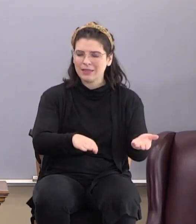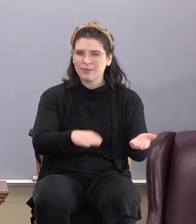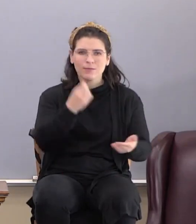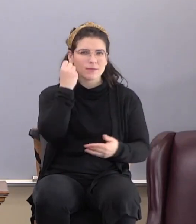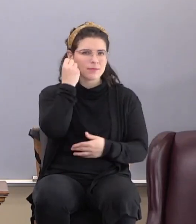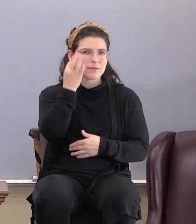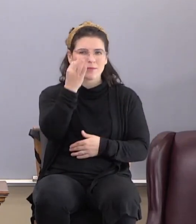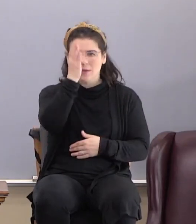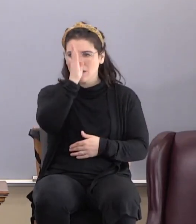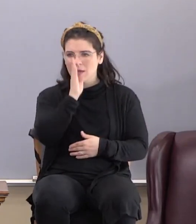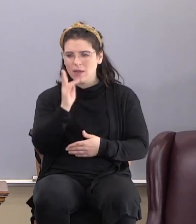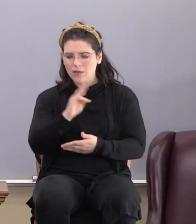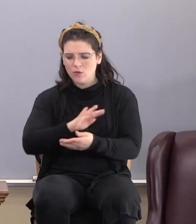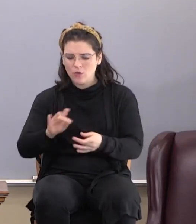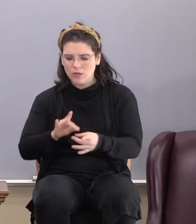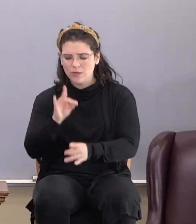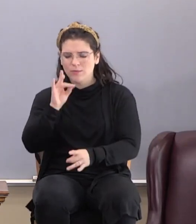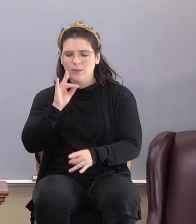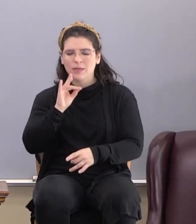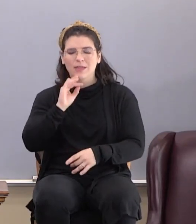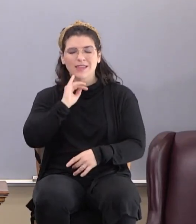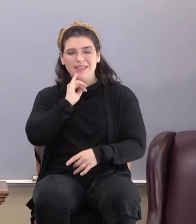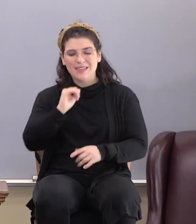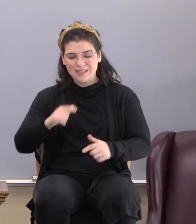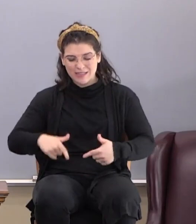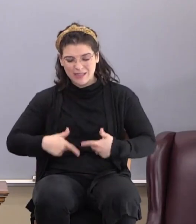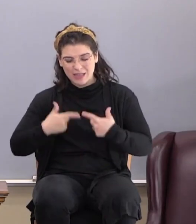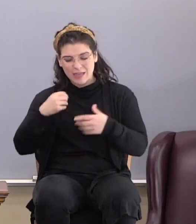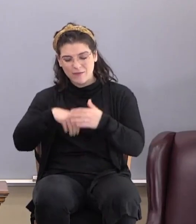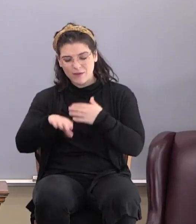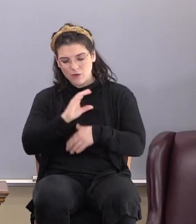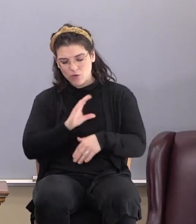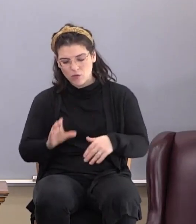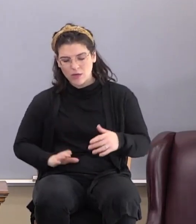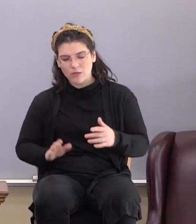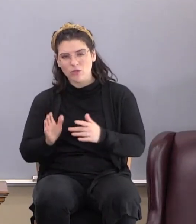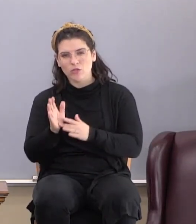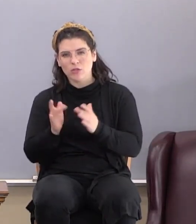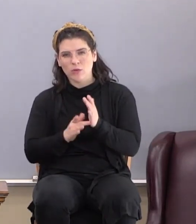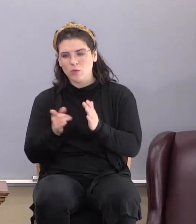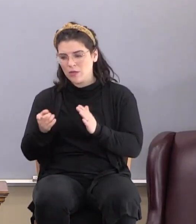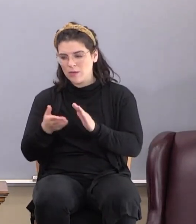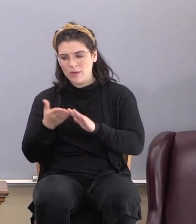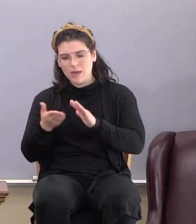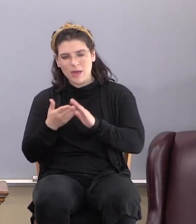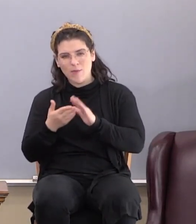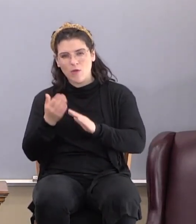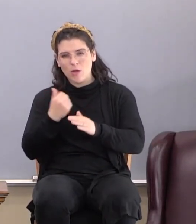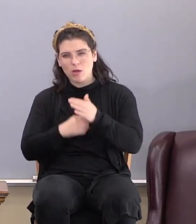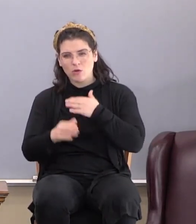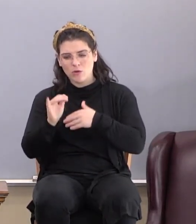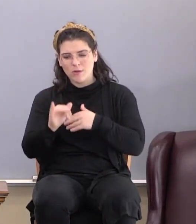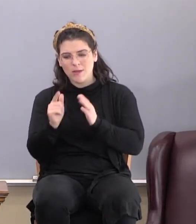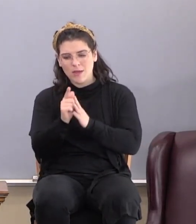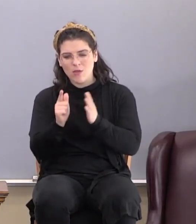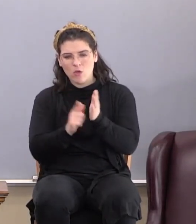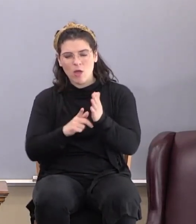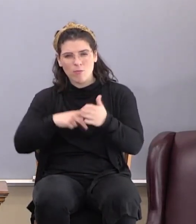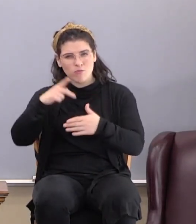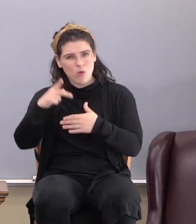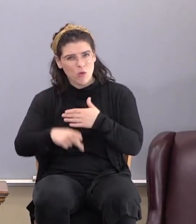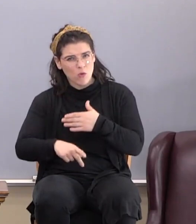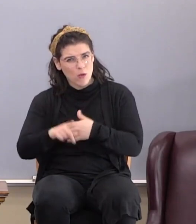is the Spirit of life in Christ Jesus, would he be operating under that law